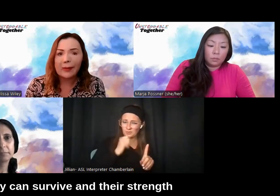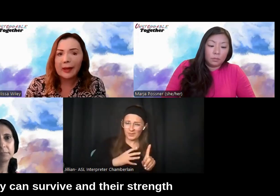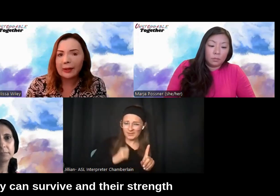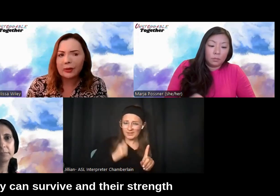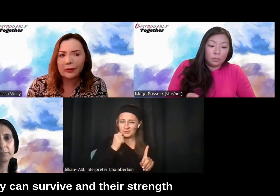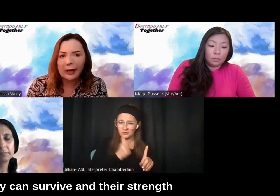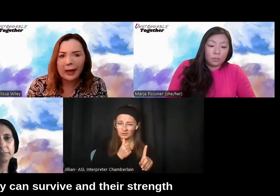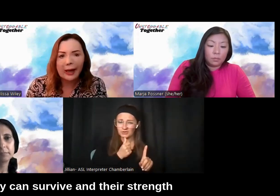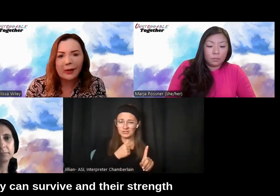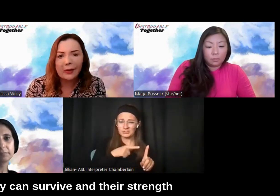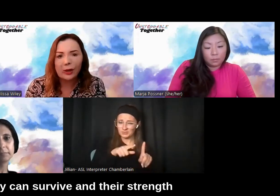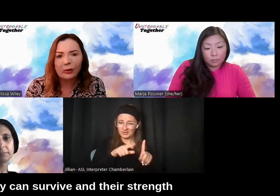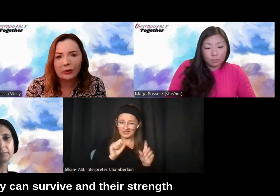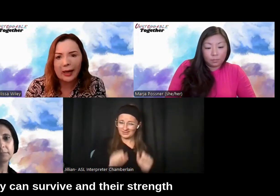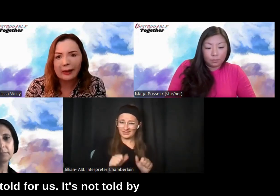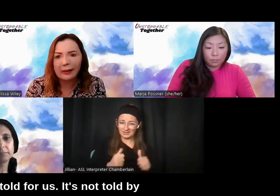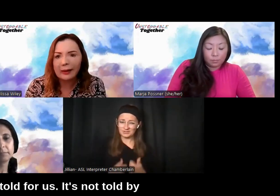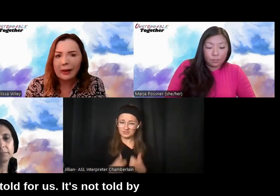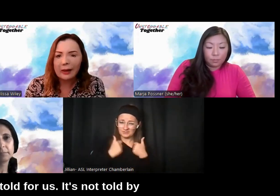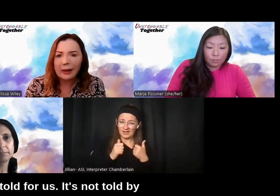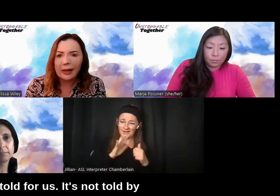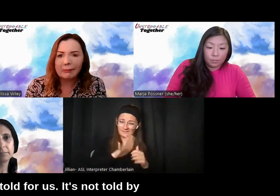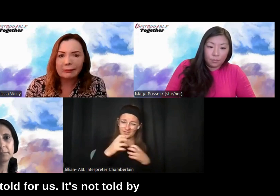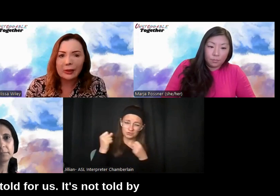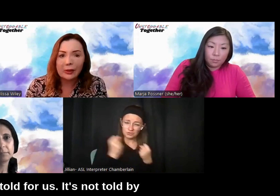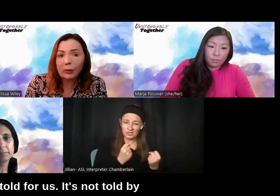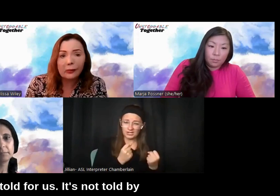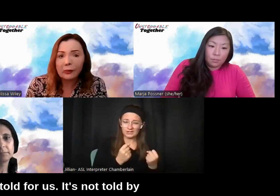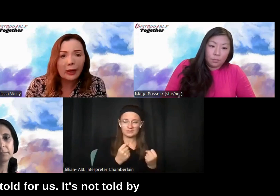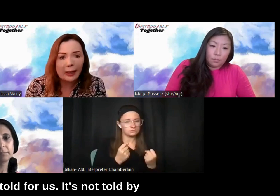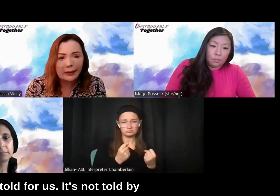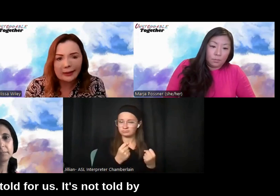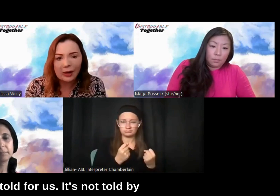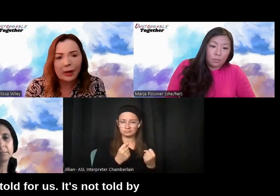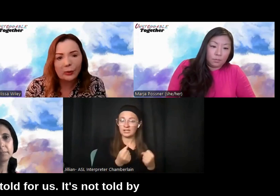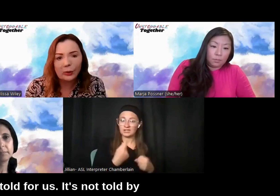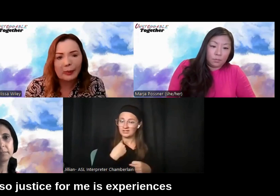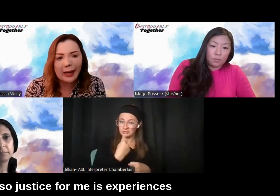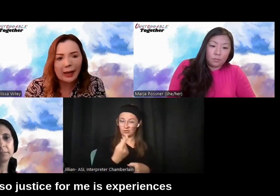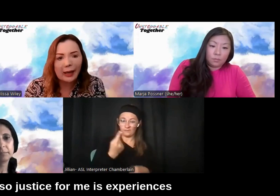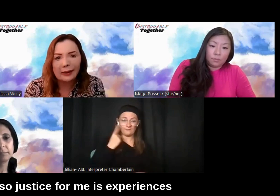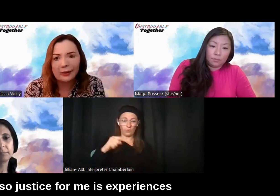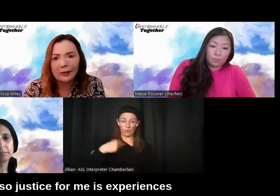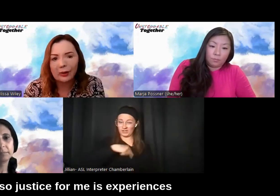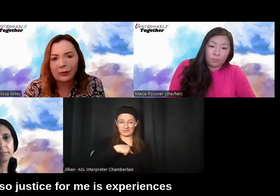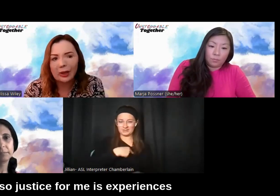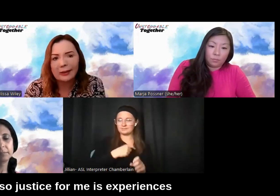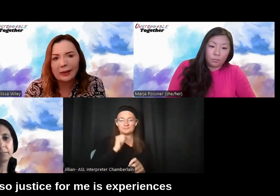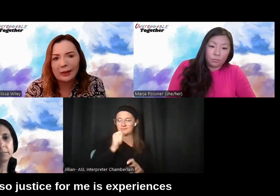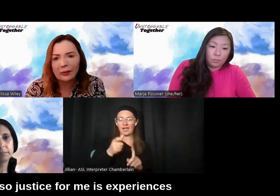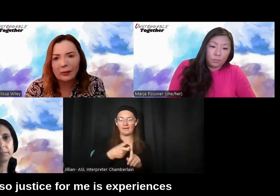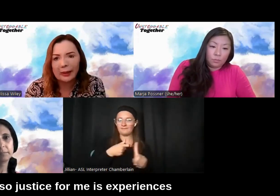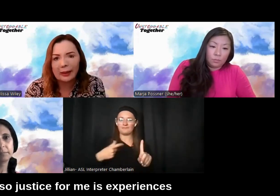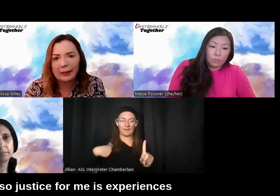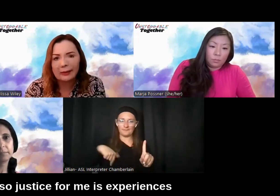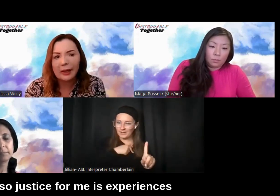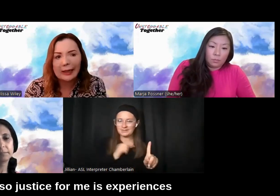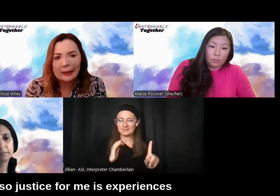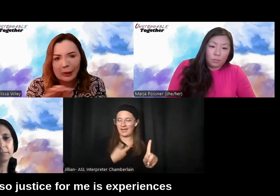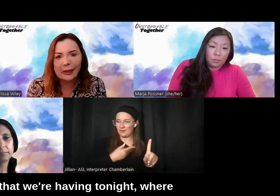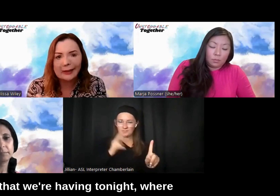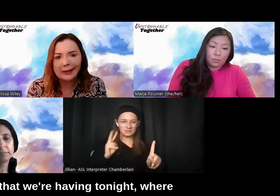and what they can survive and their strength is told for us. It's not told by us. And so justice for me